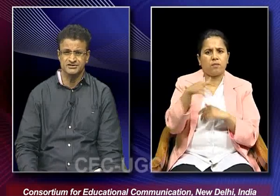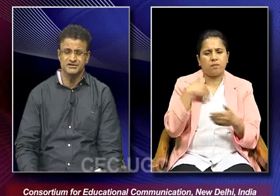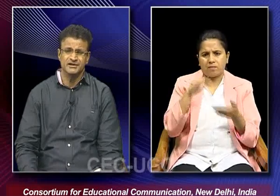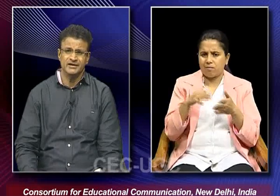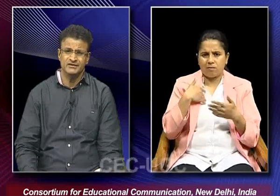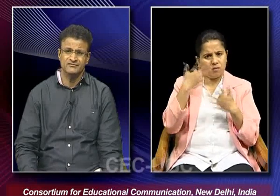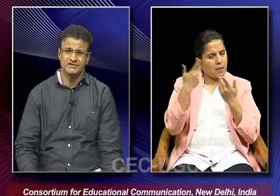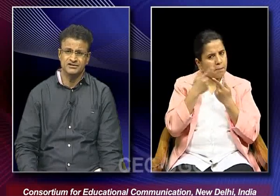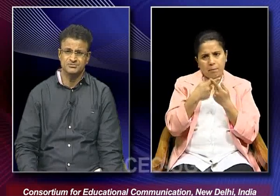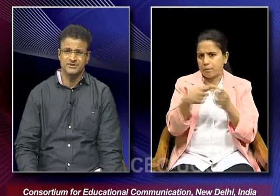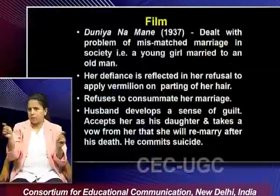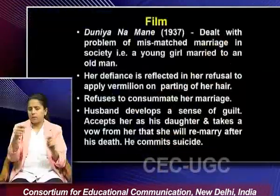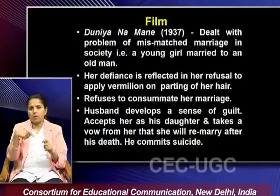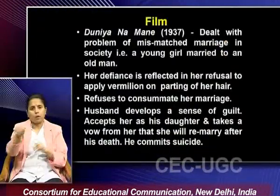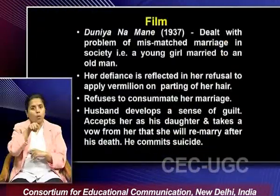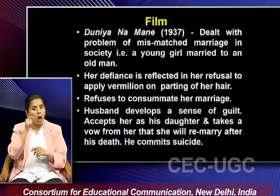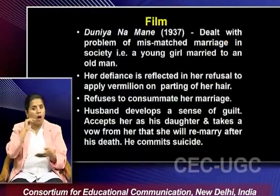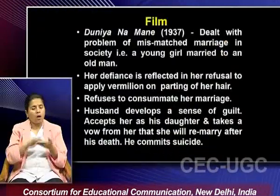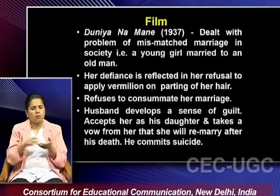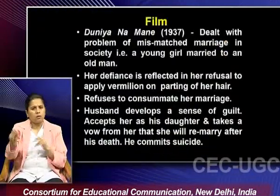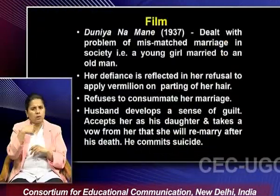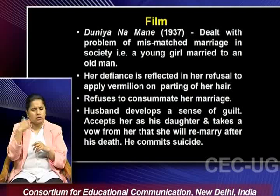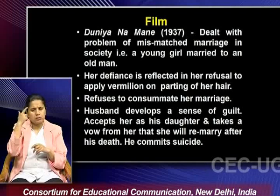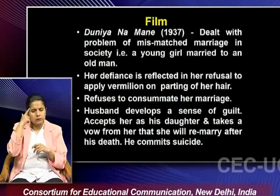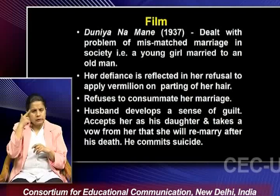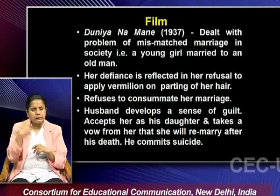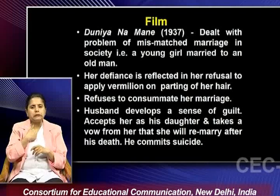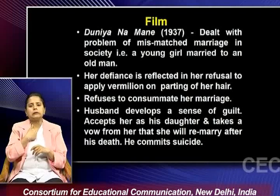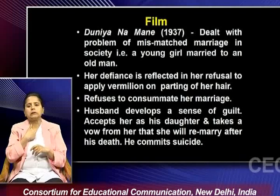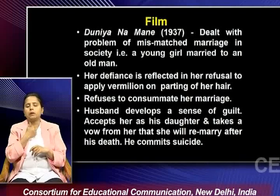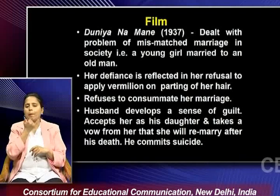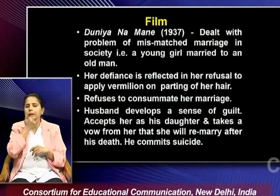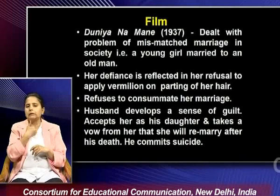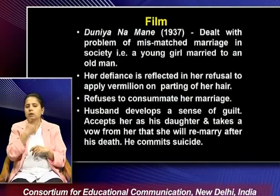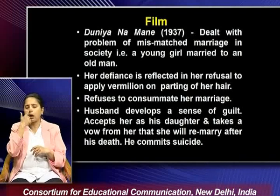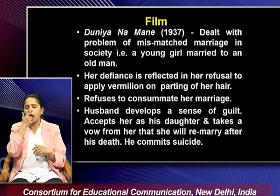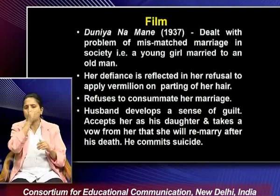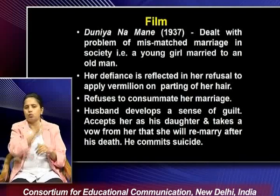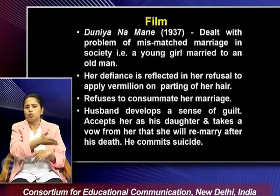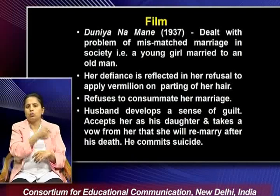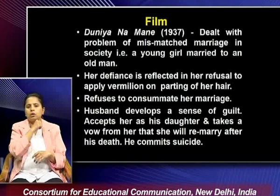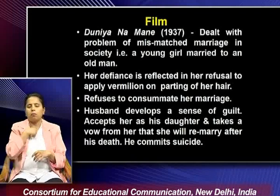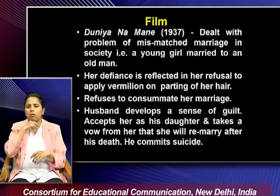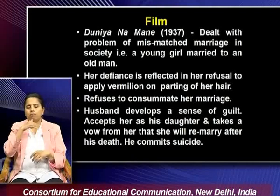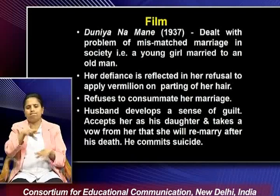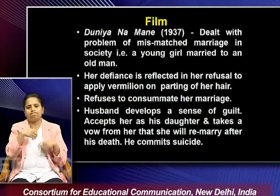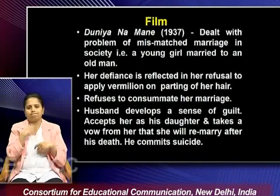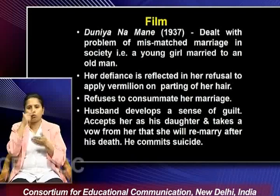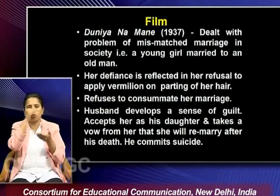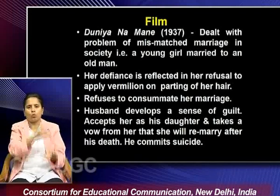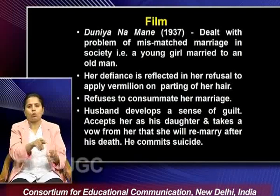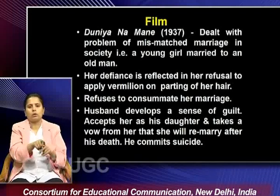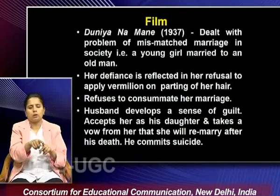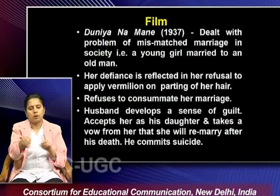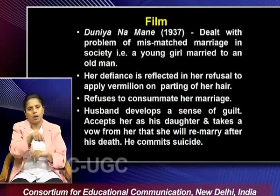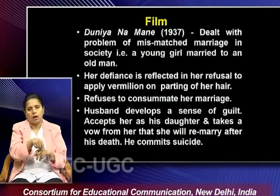marriage, and the husband develops that some kind of a guilt and accepts her as his daughter and takes a vow